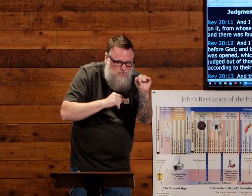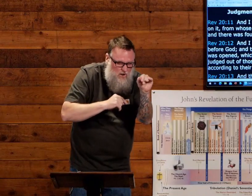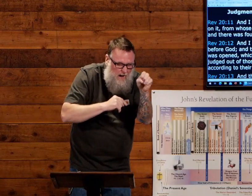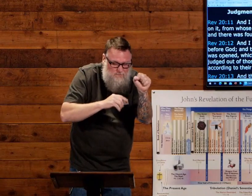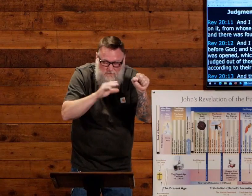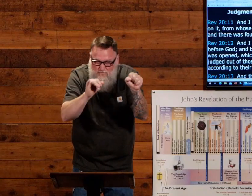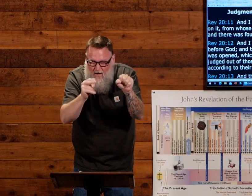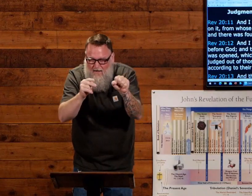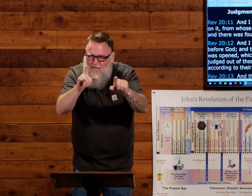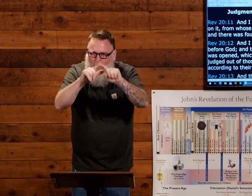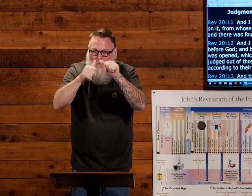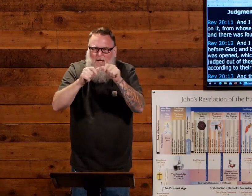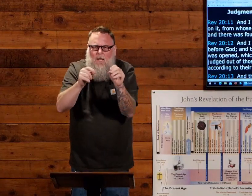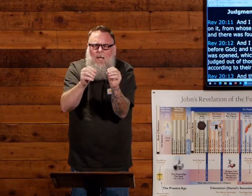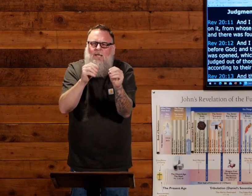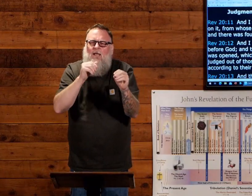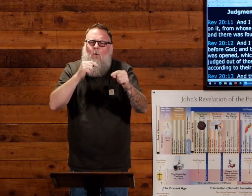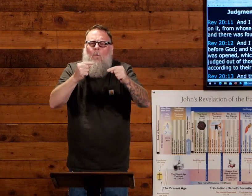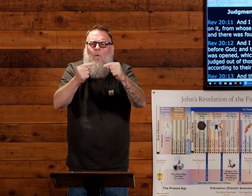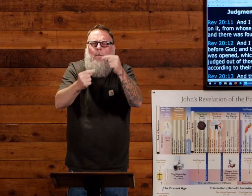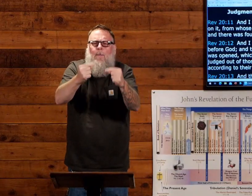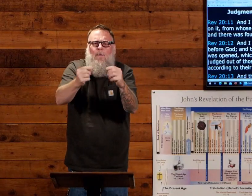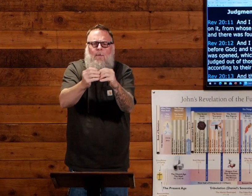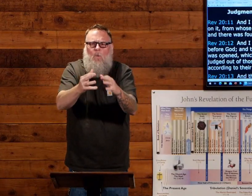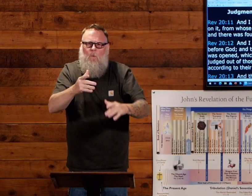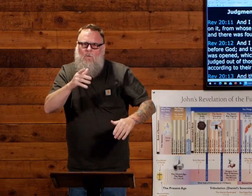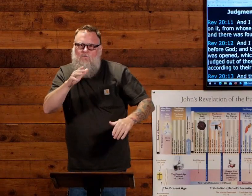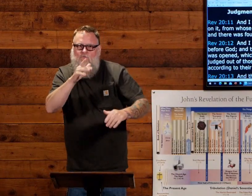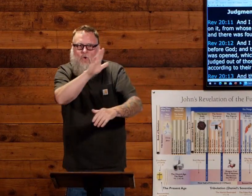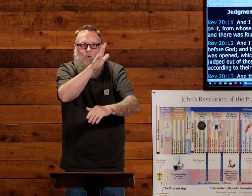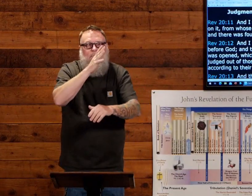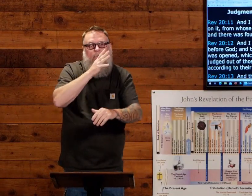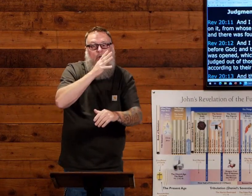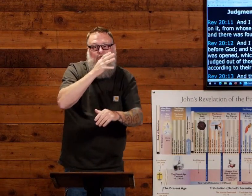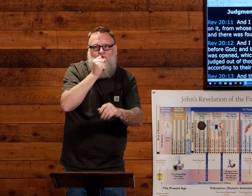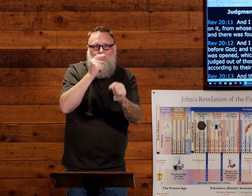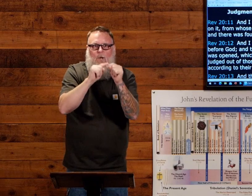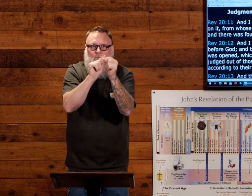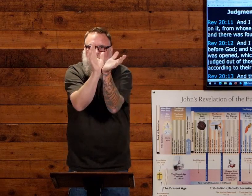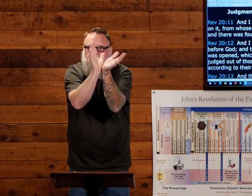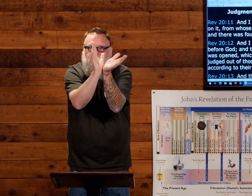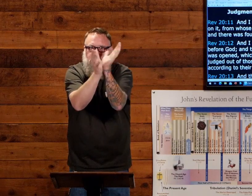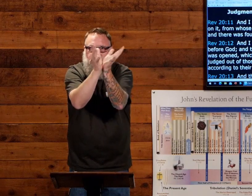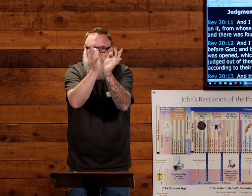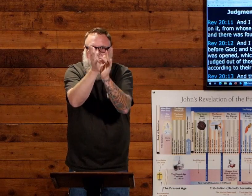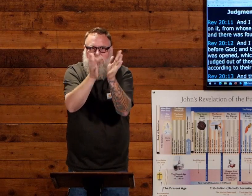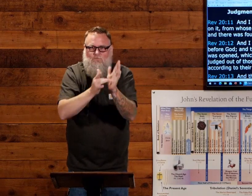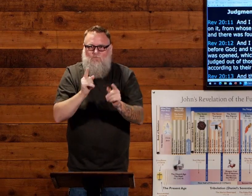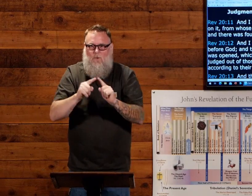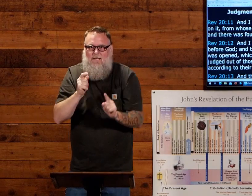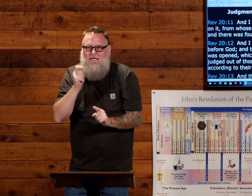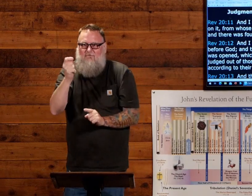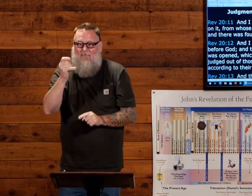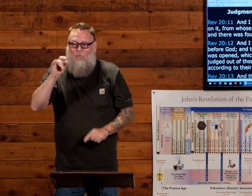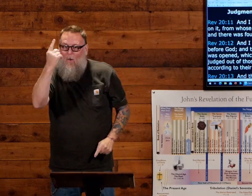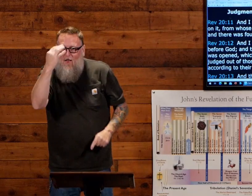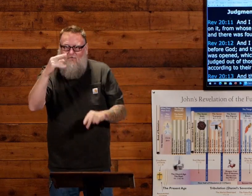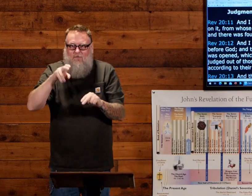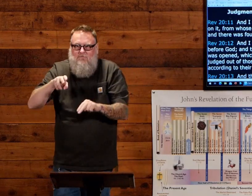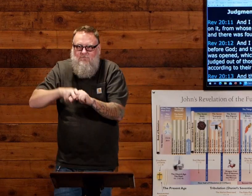maybe Jim or Eugene can help me, whatever, but they were discussing about, Mother was trying to manipulate Jesus to get